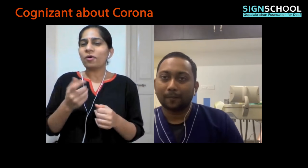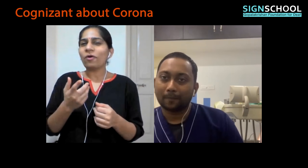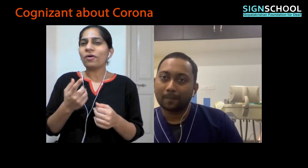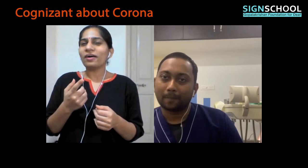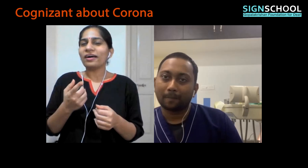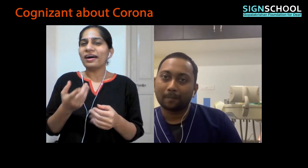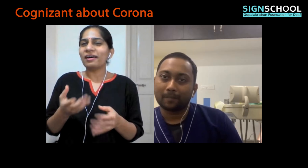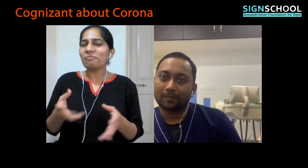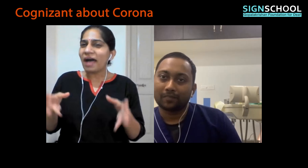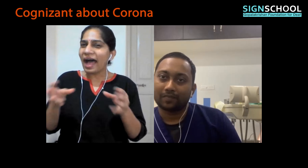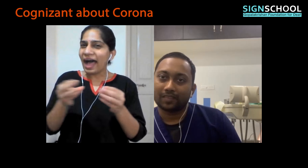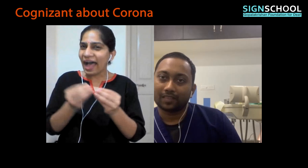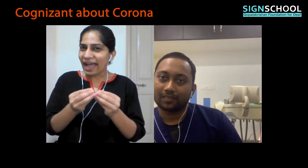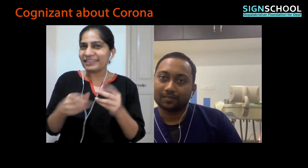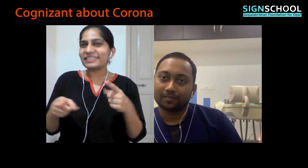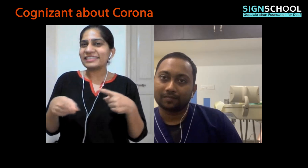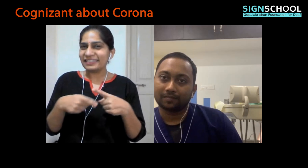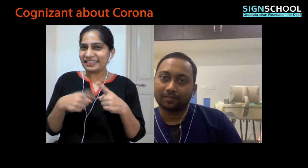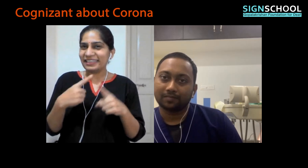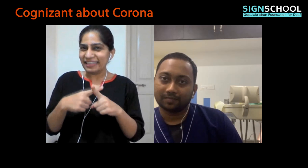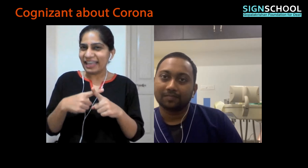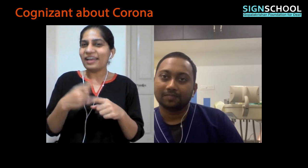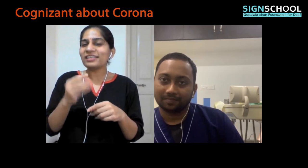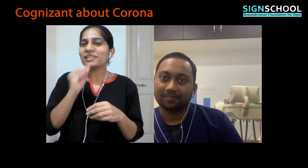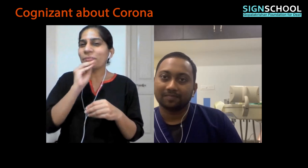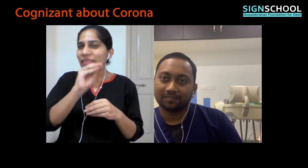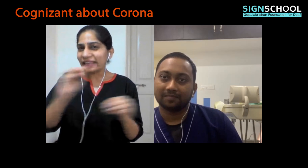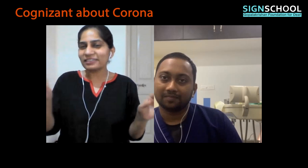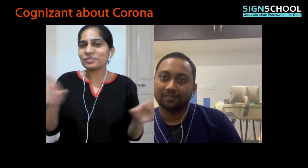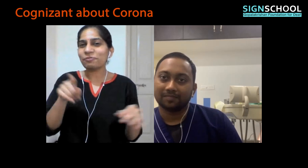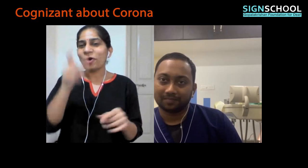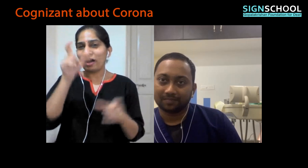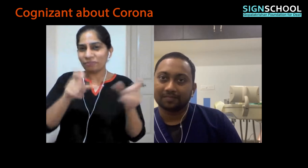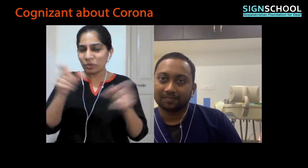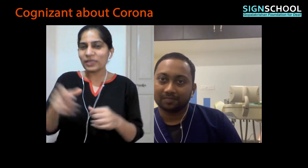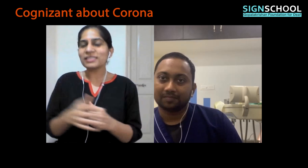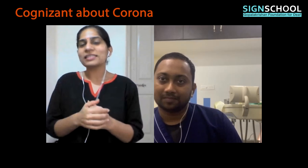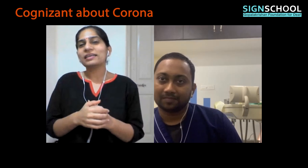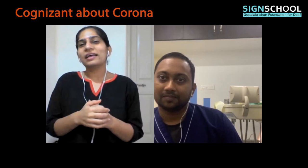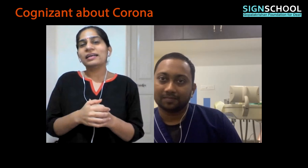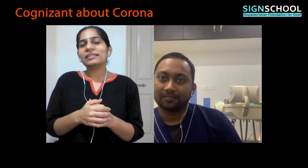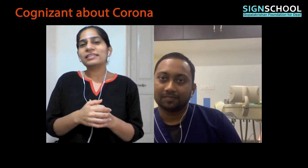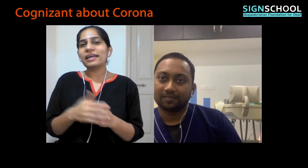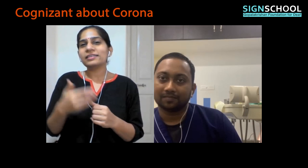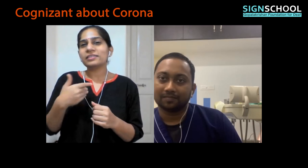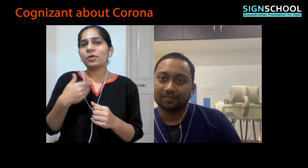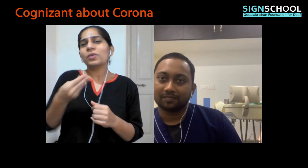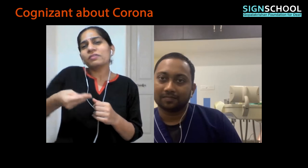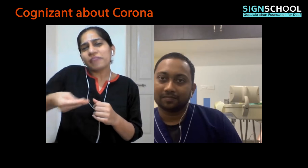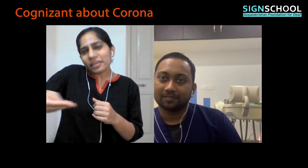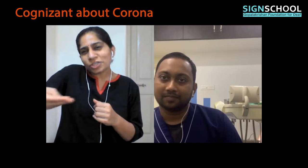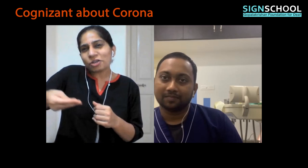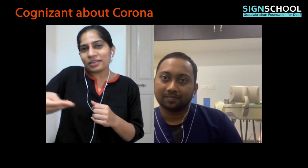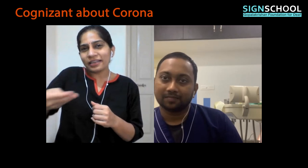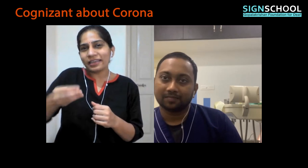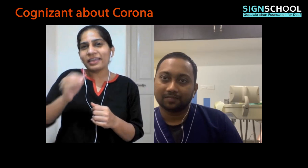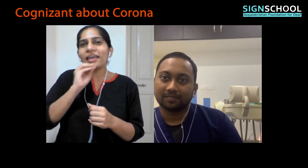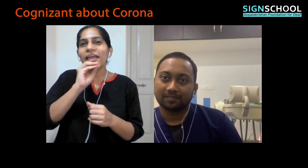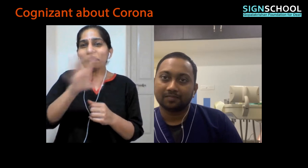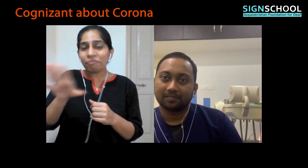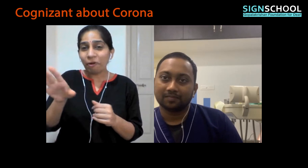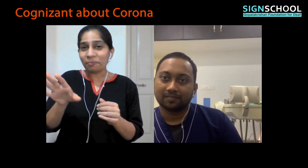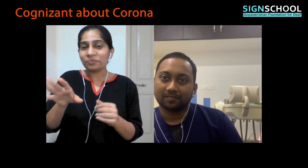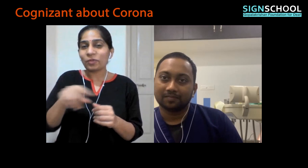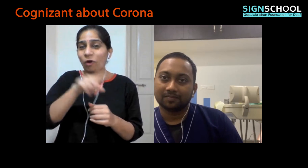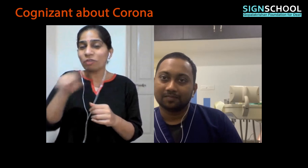want to um, add something for our viewers that we will very